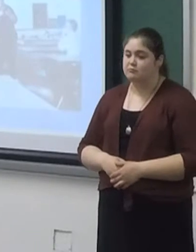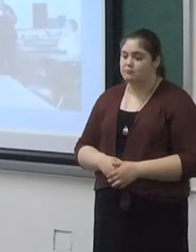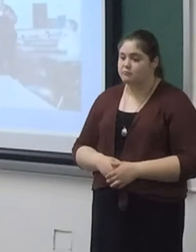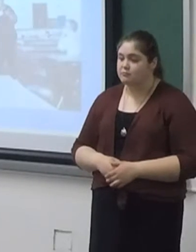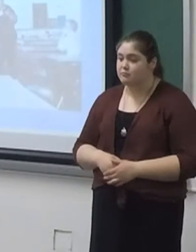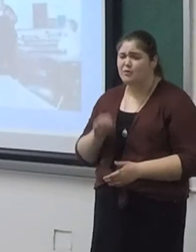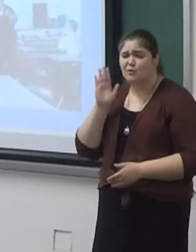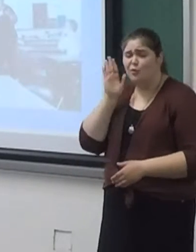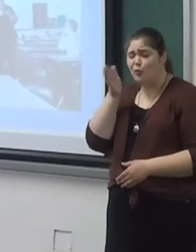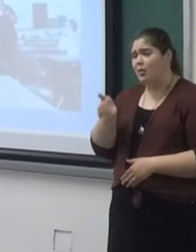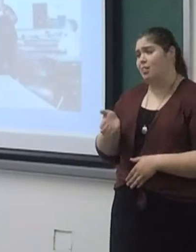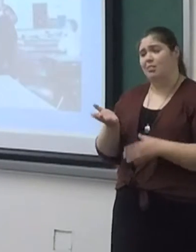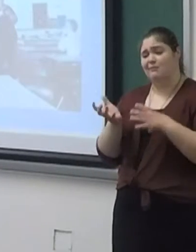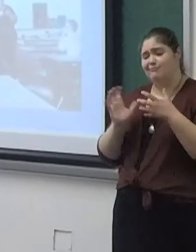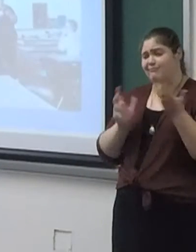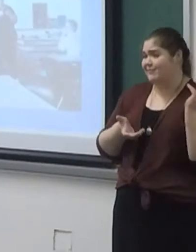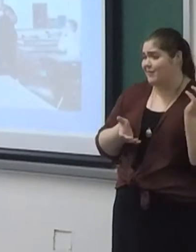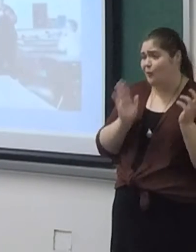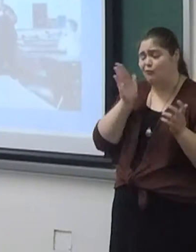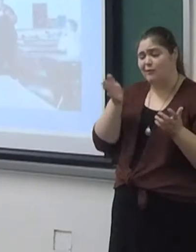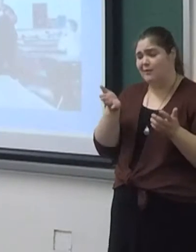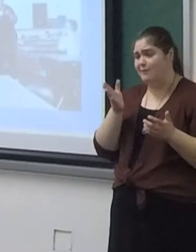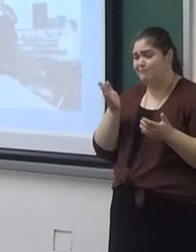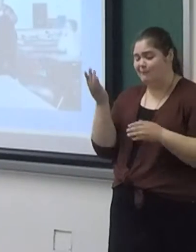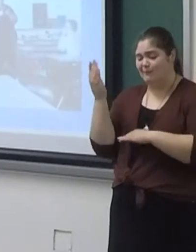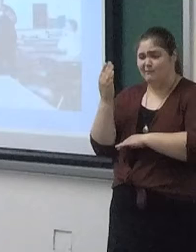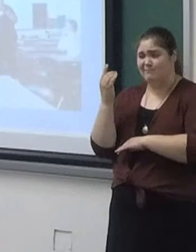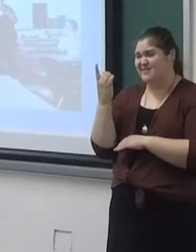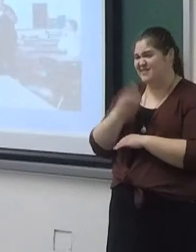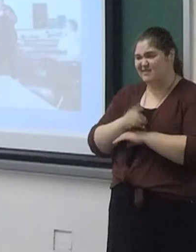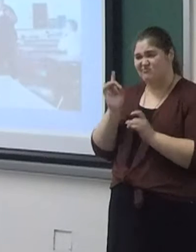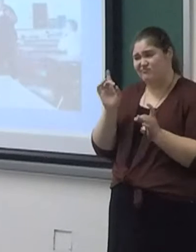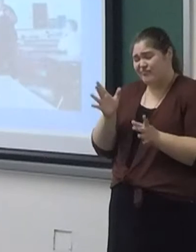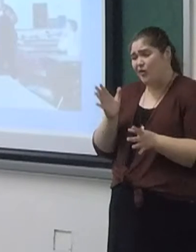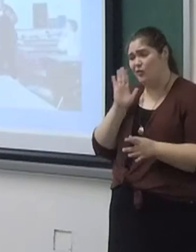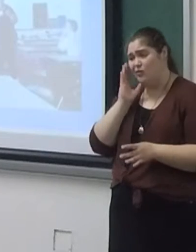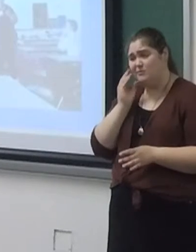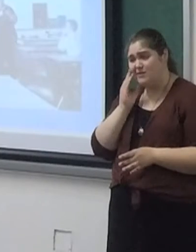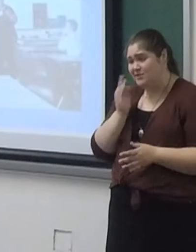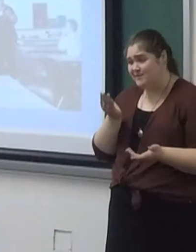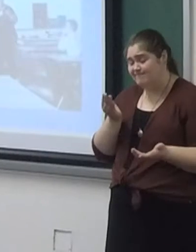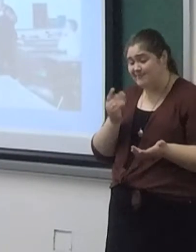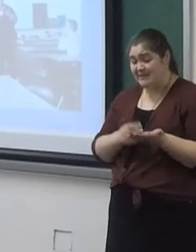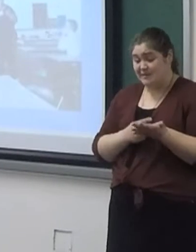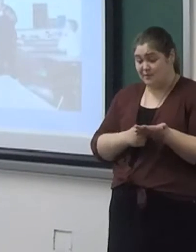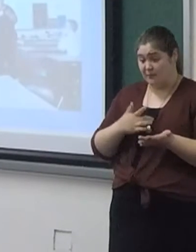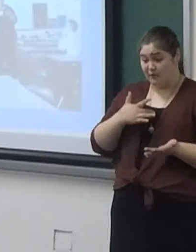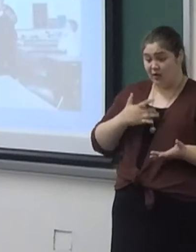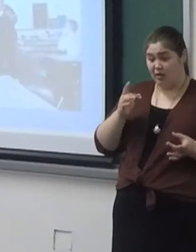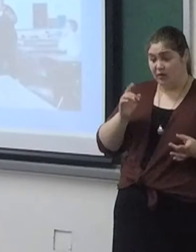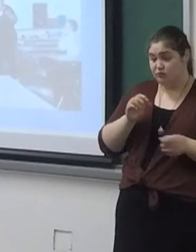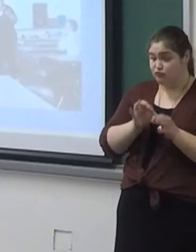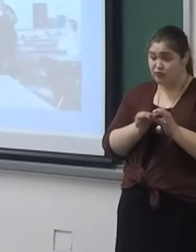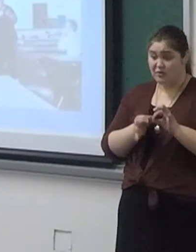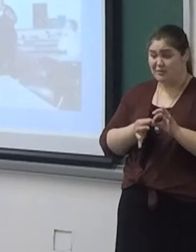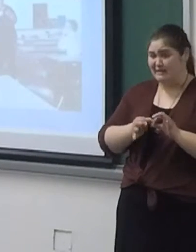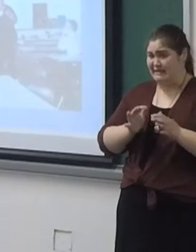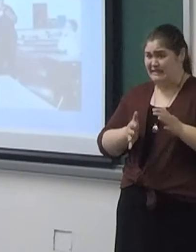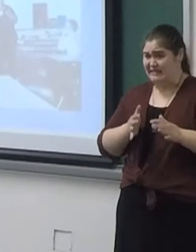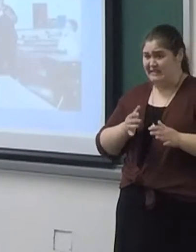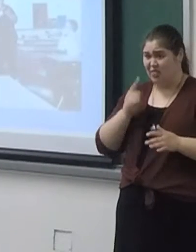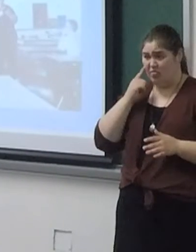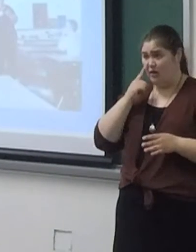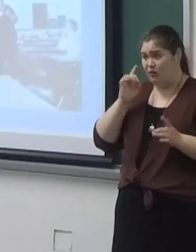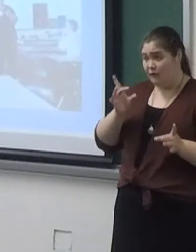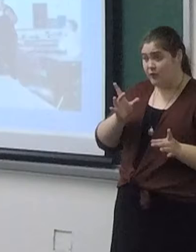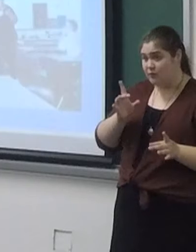mess up and have bad days. It won't be every day. And sometimes what you feel is your worst work is some of the best. I found that out with a video